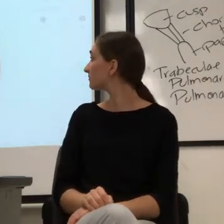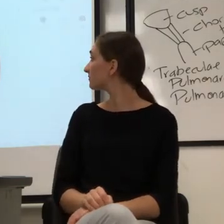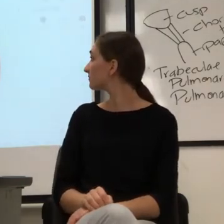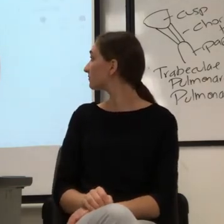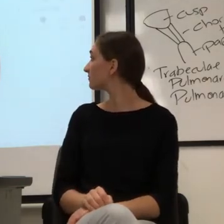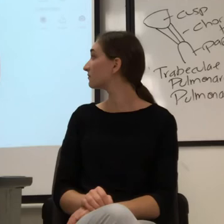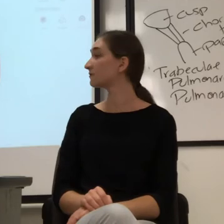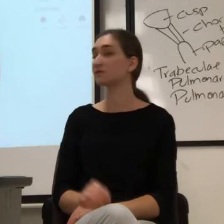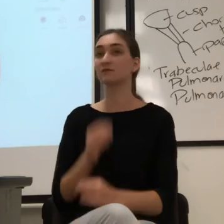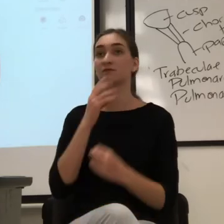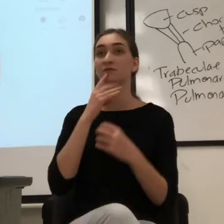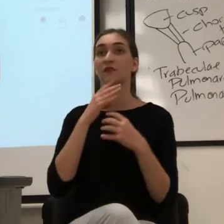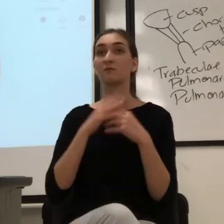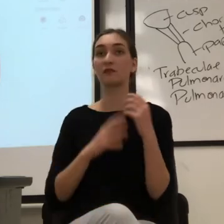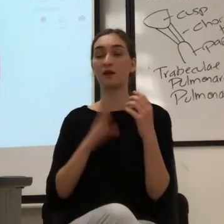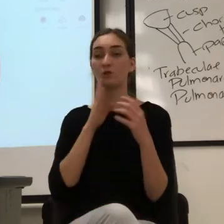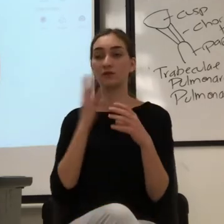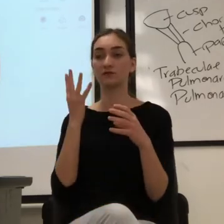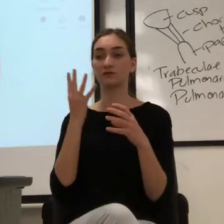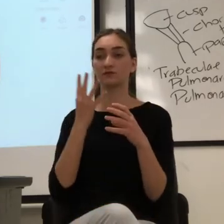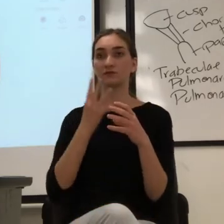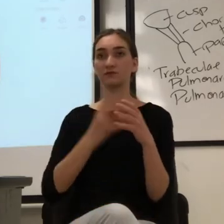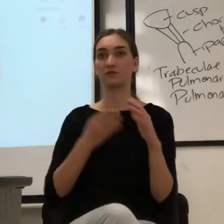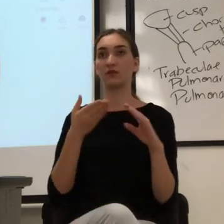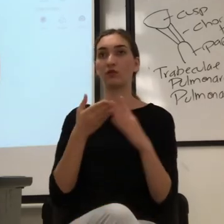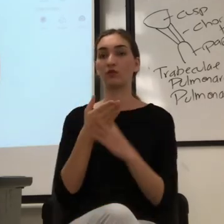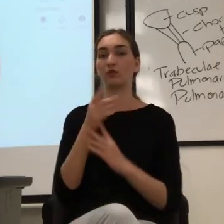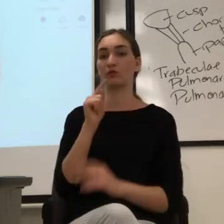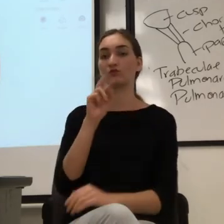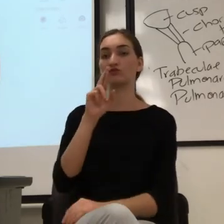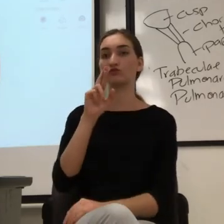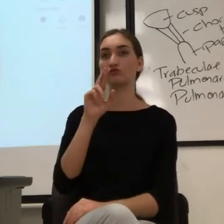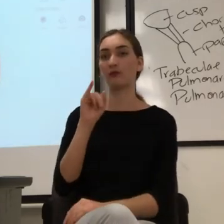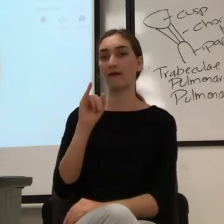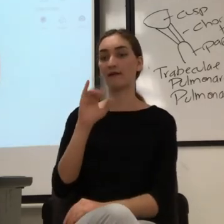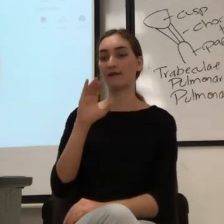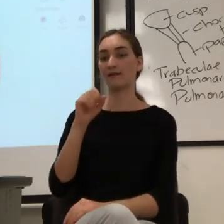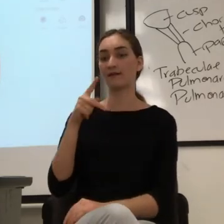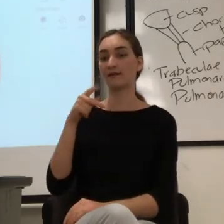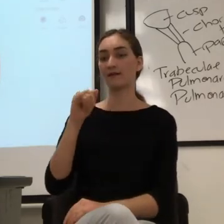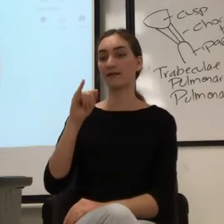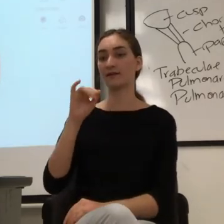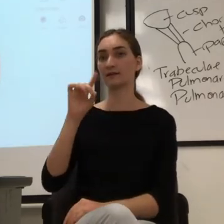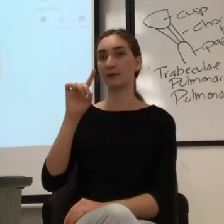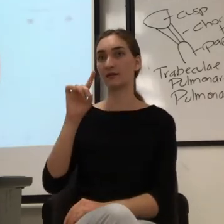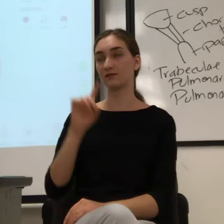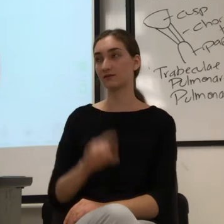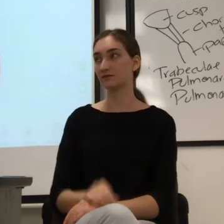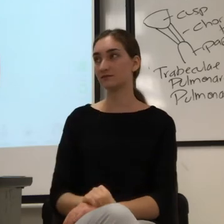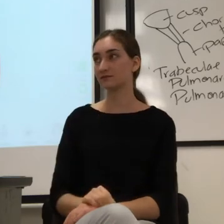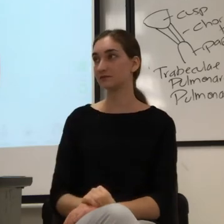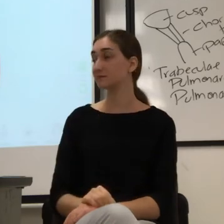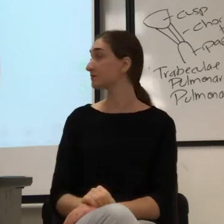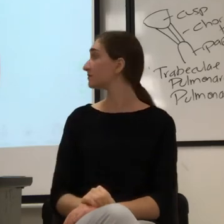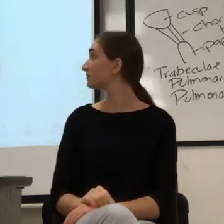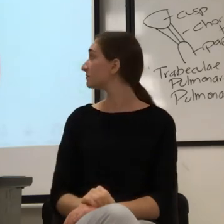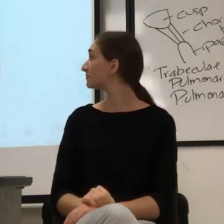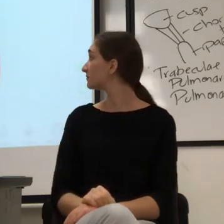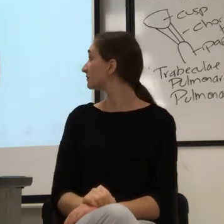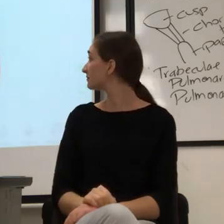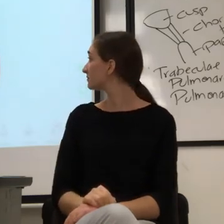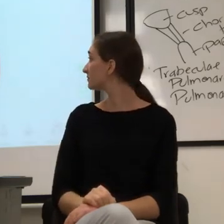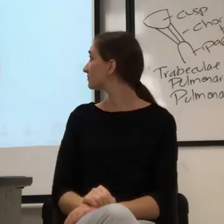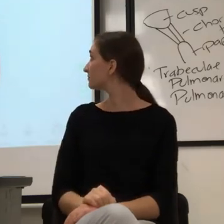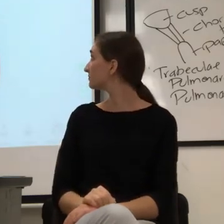Blood will flow in through the tricuspid. Oh, what's the wrong pen? Hold on.